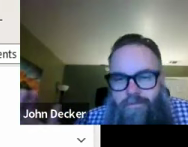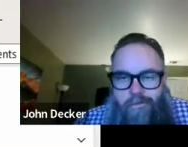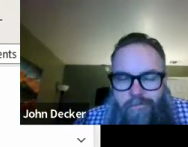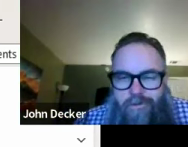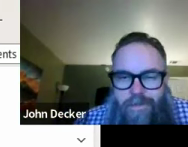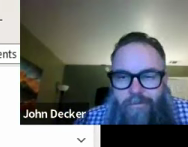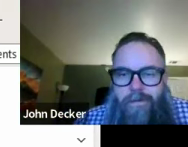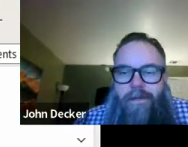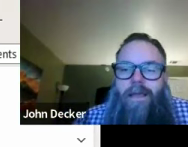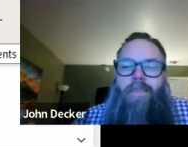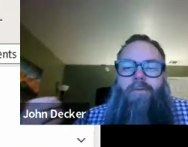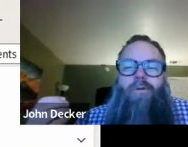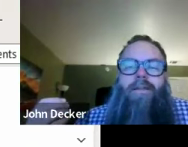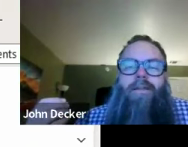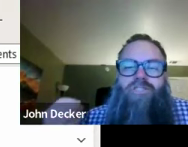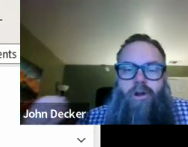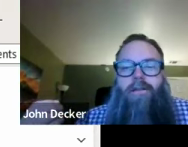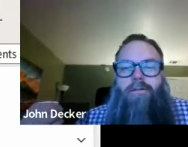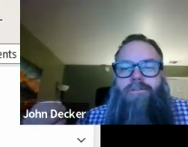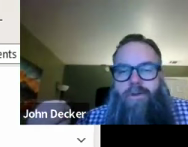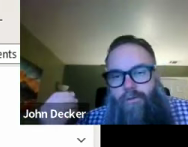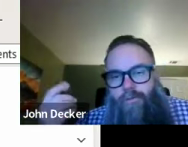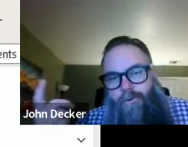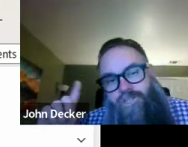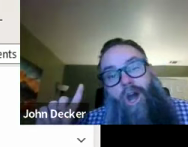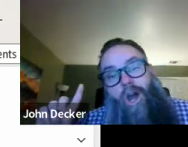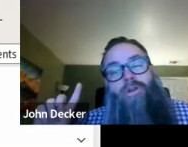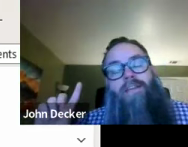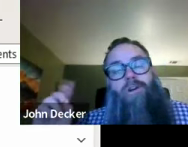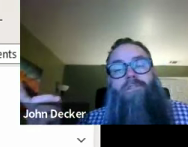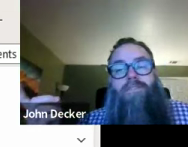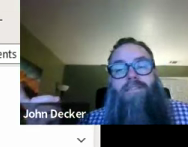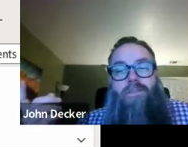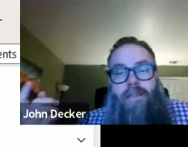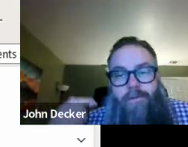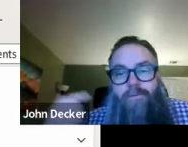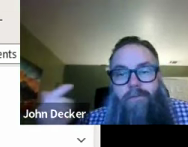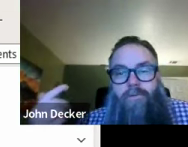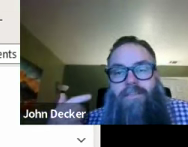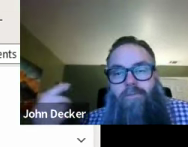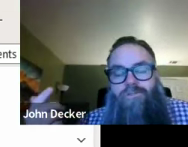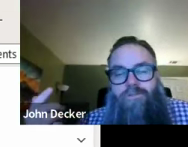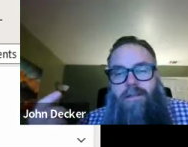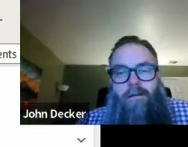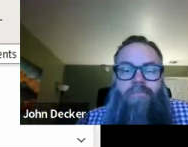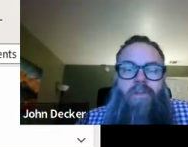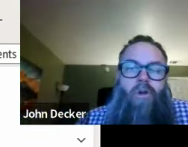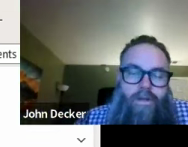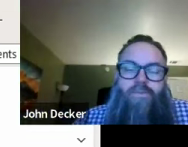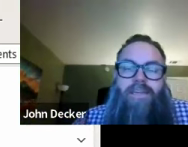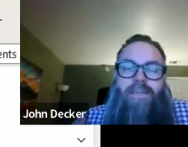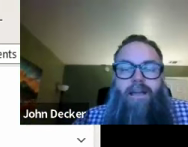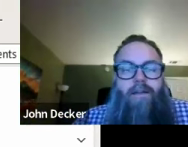pos@alterregional.org. You guys are very familiar with that one. And that will get us started on doing your first contract authorization that we will give you as a regional